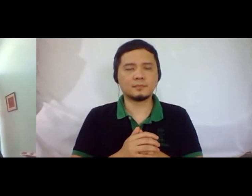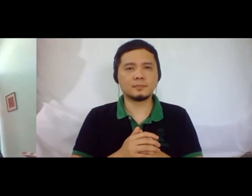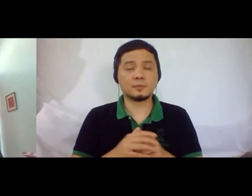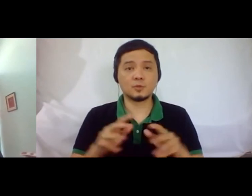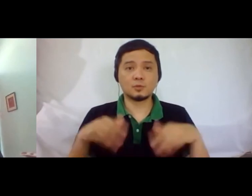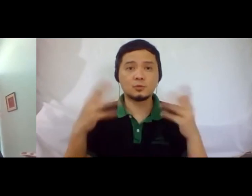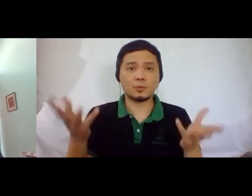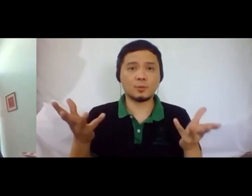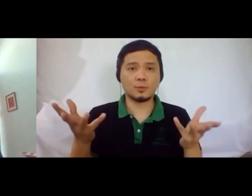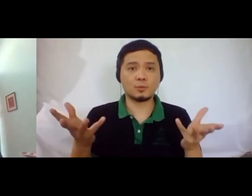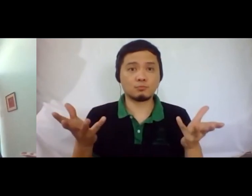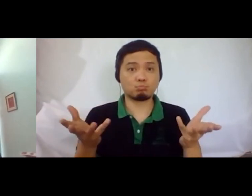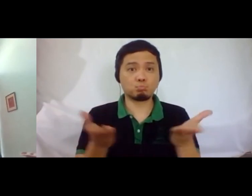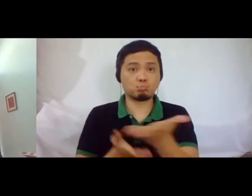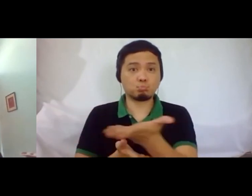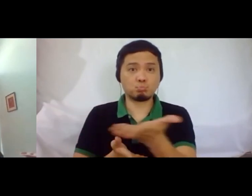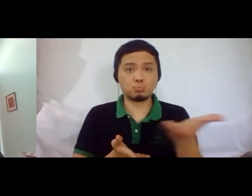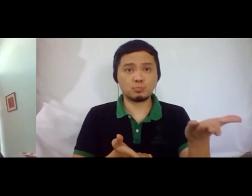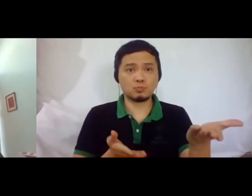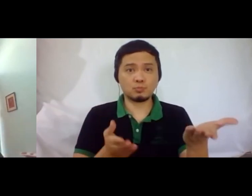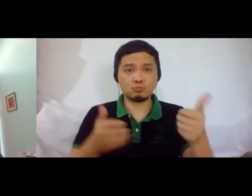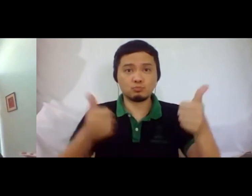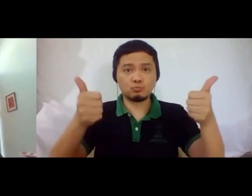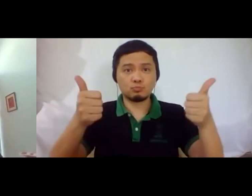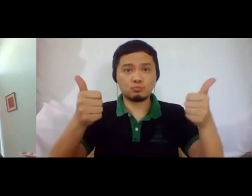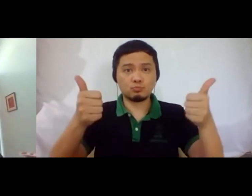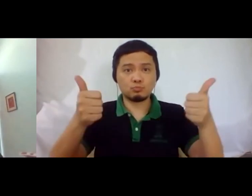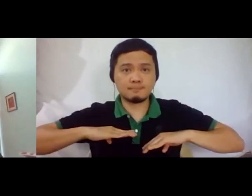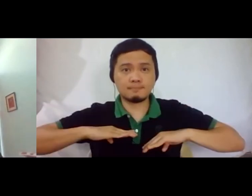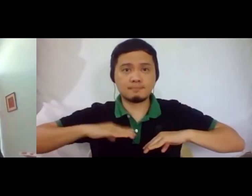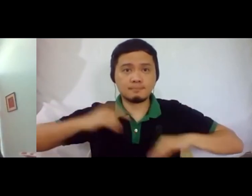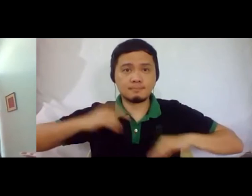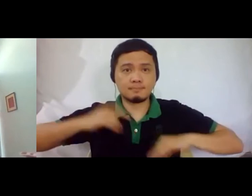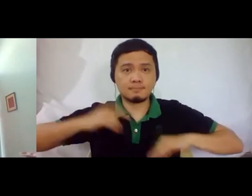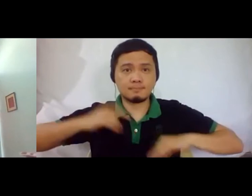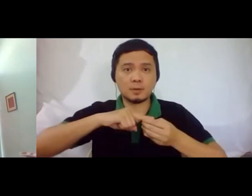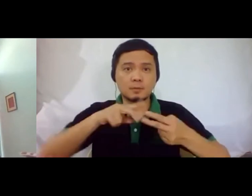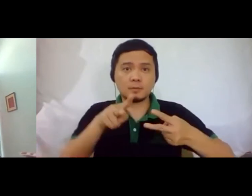So, are you all okay on phrases and clauses?